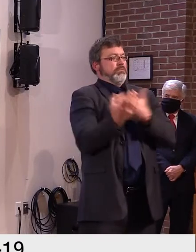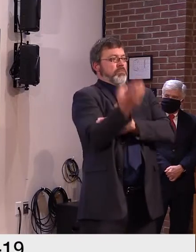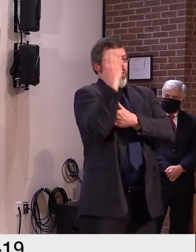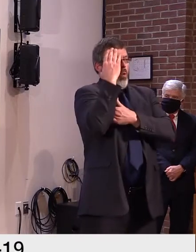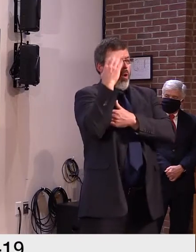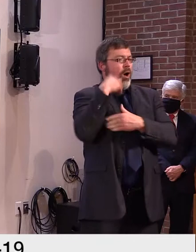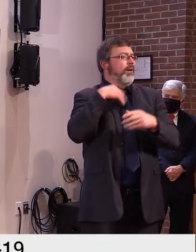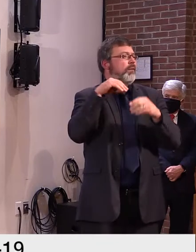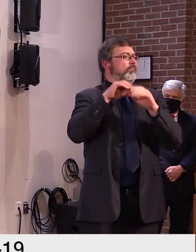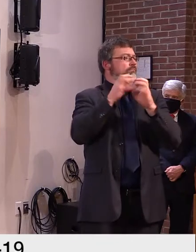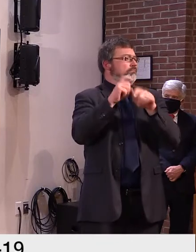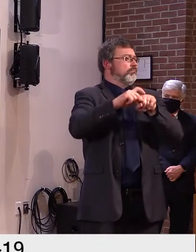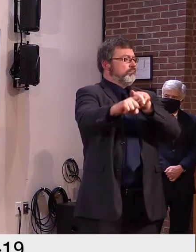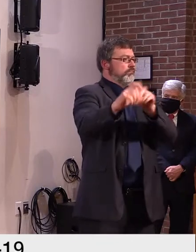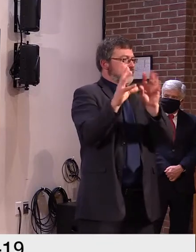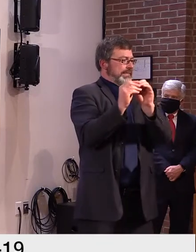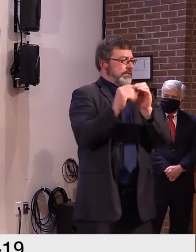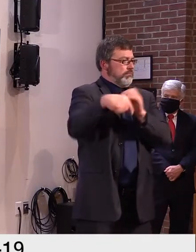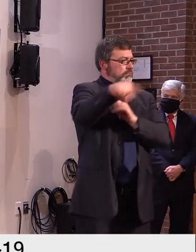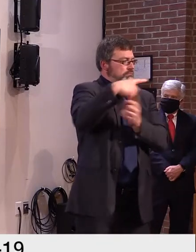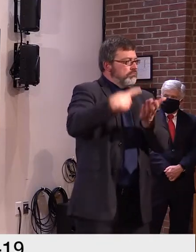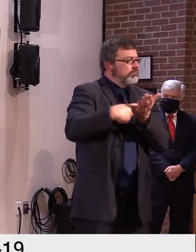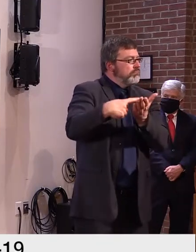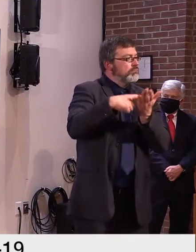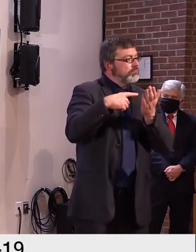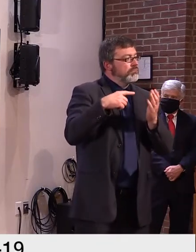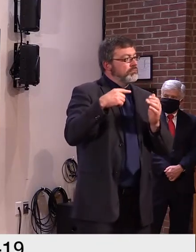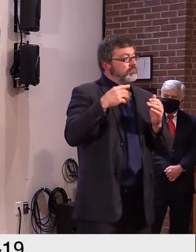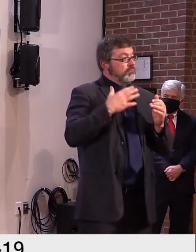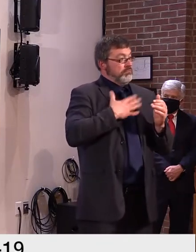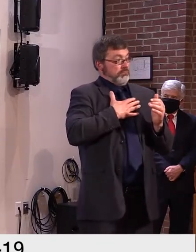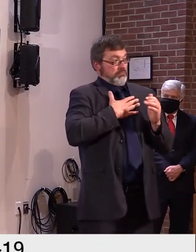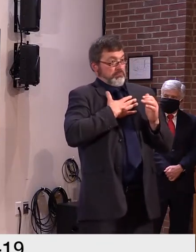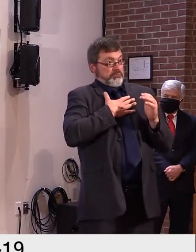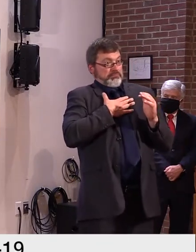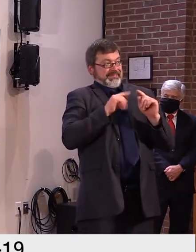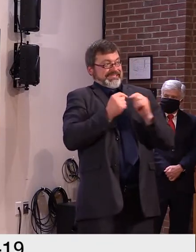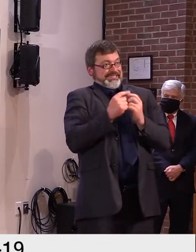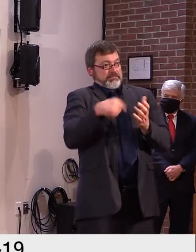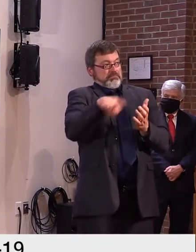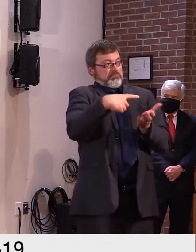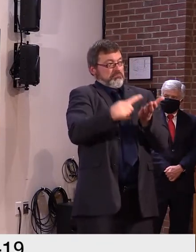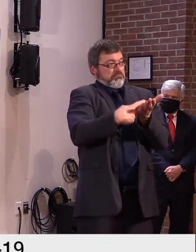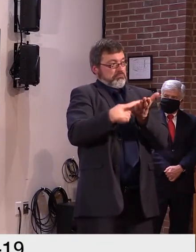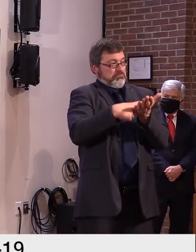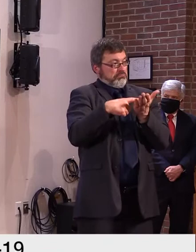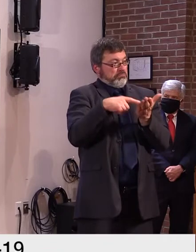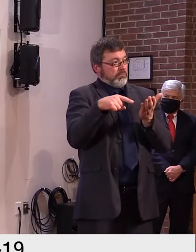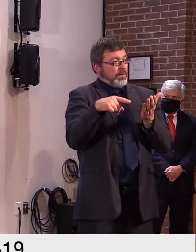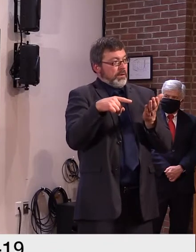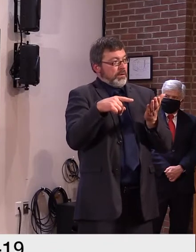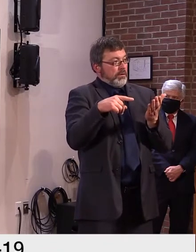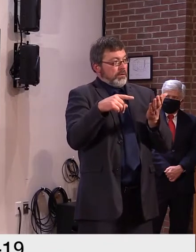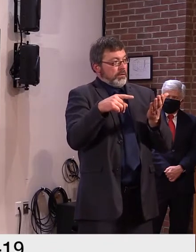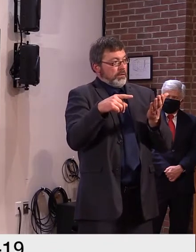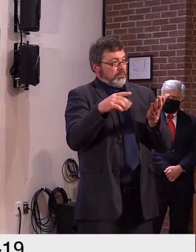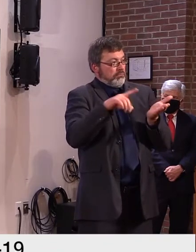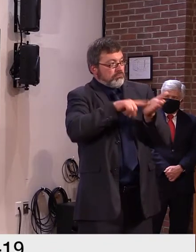my team is basically standing by the fact that we are not aware of any shopping